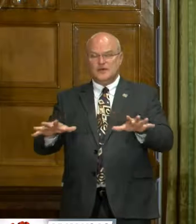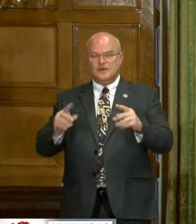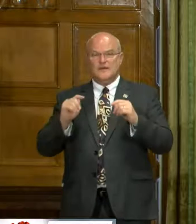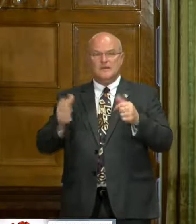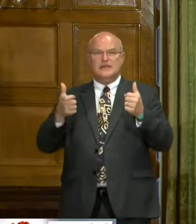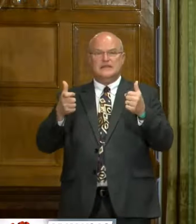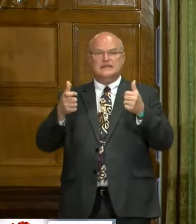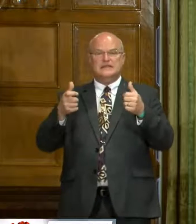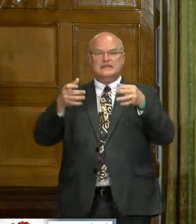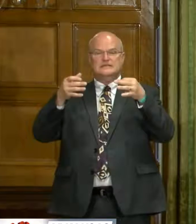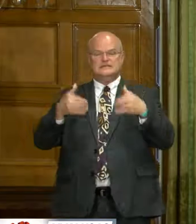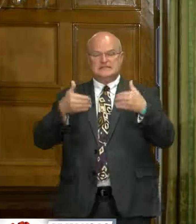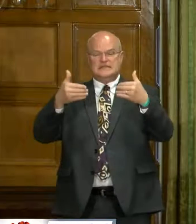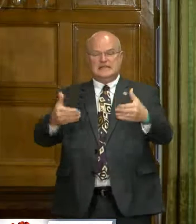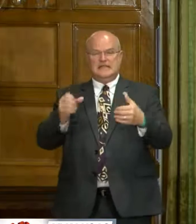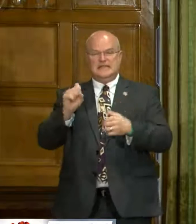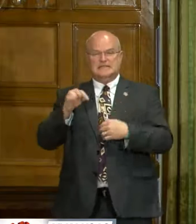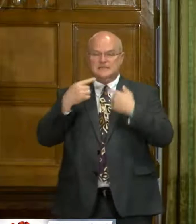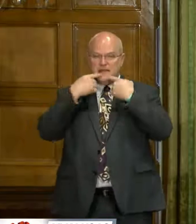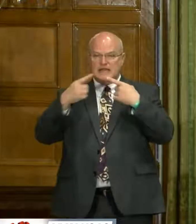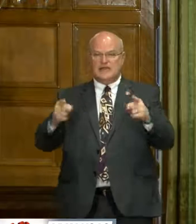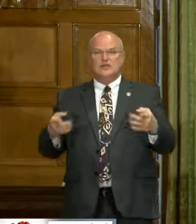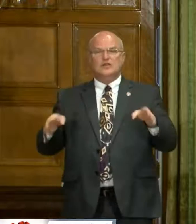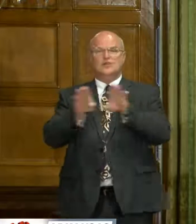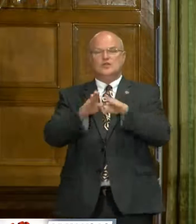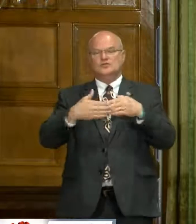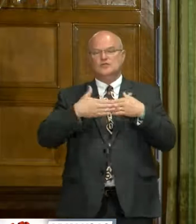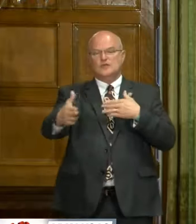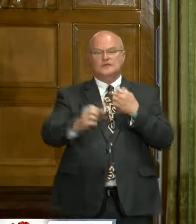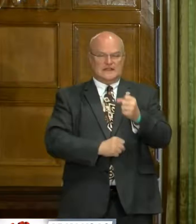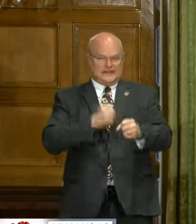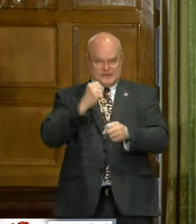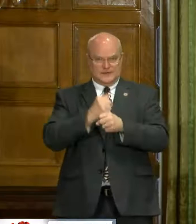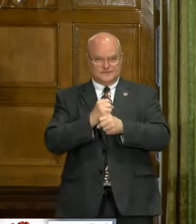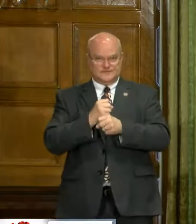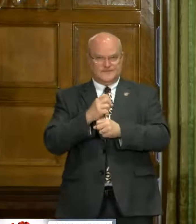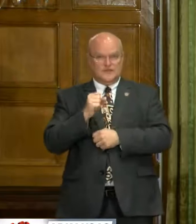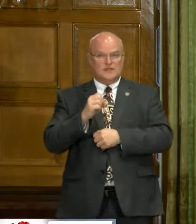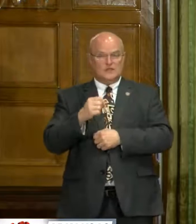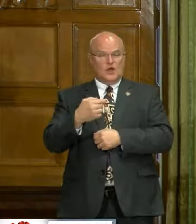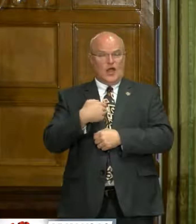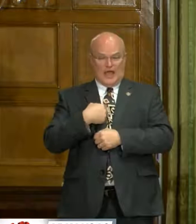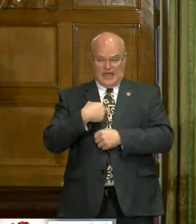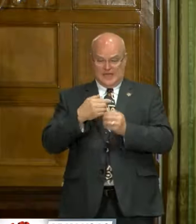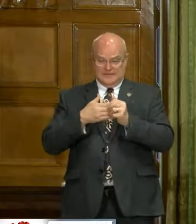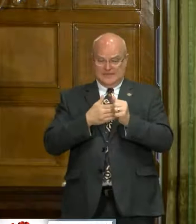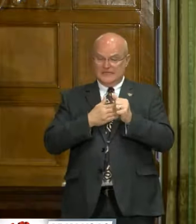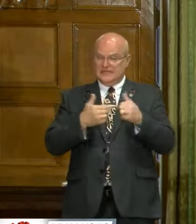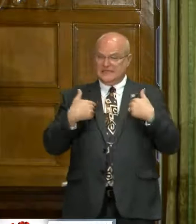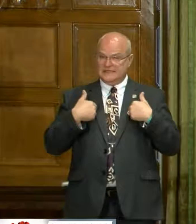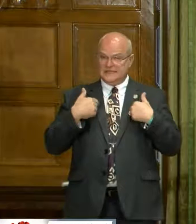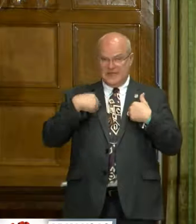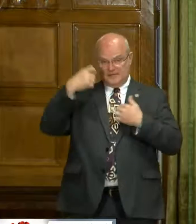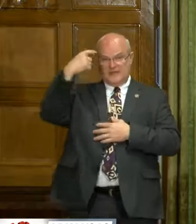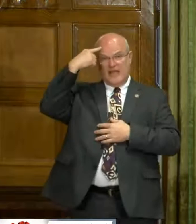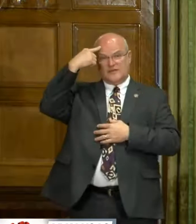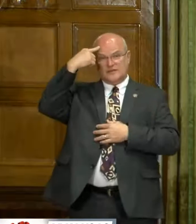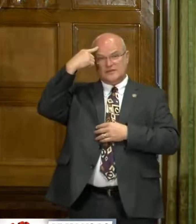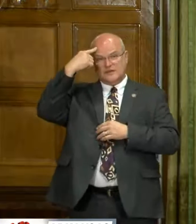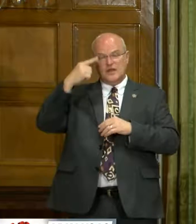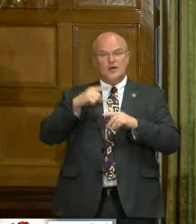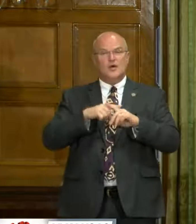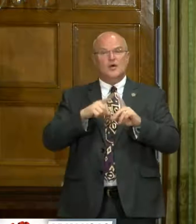immediately took the next step, and I announced the closure for the rest of the year. So I'm the lead, I'm governor,